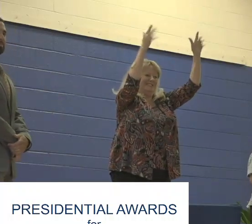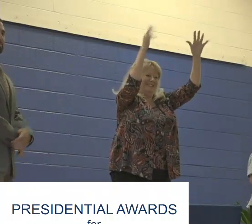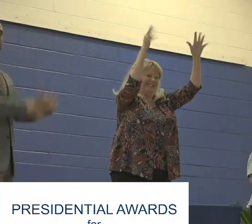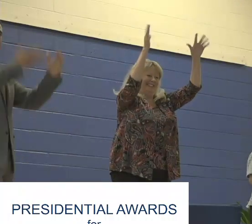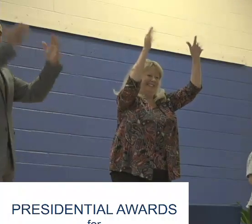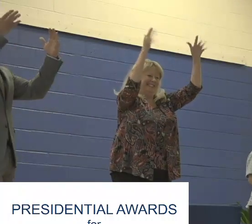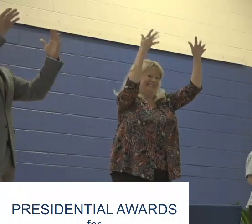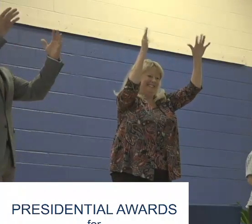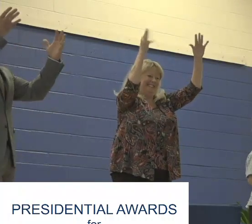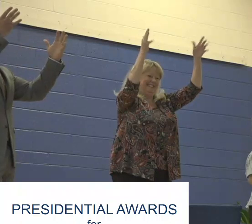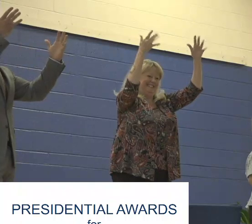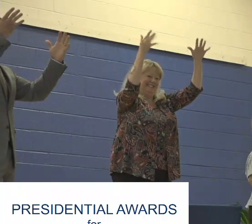Capoza.